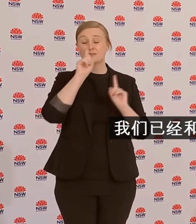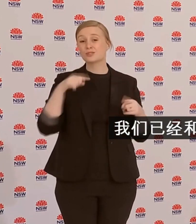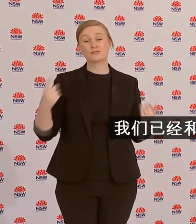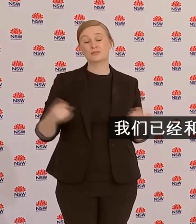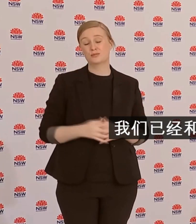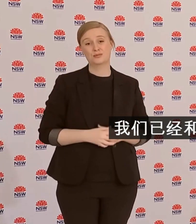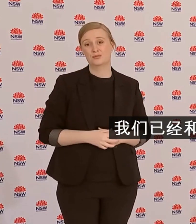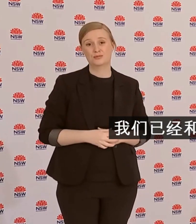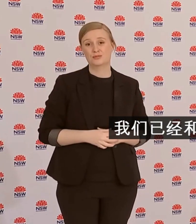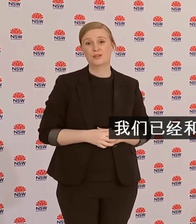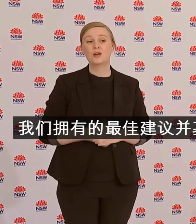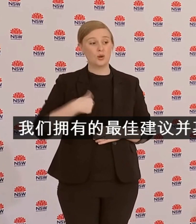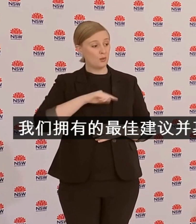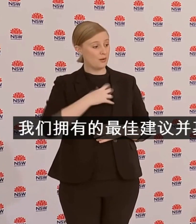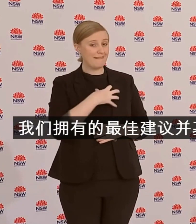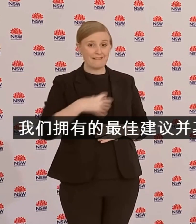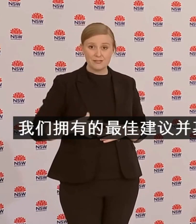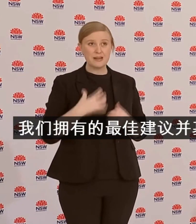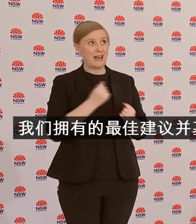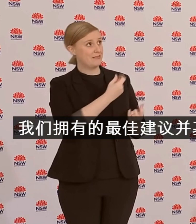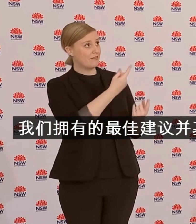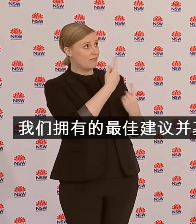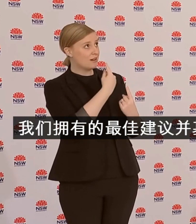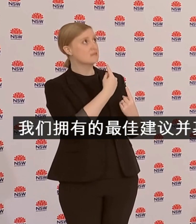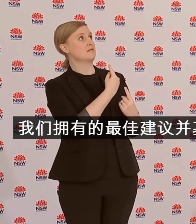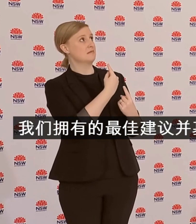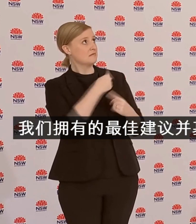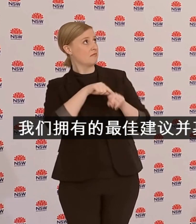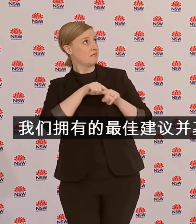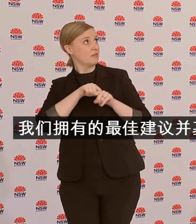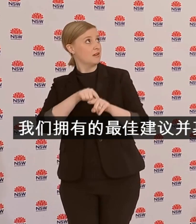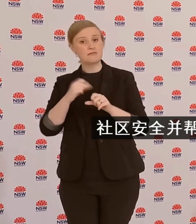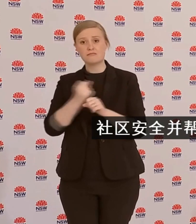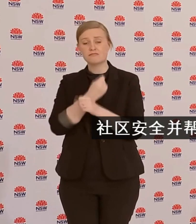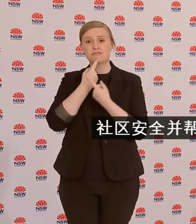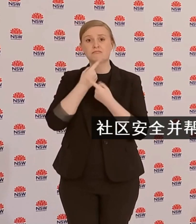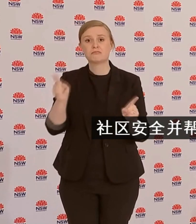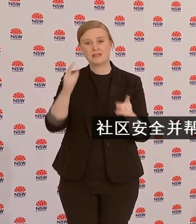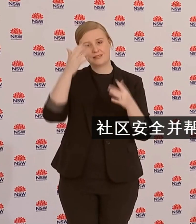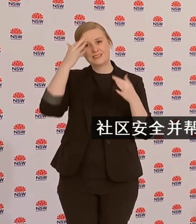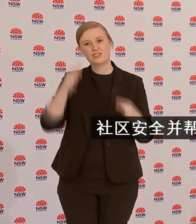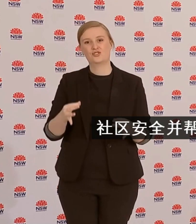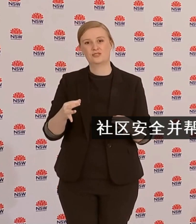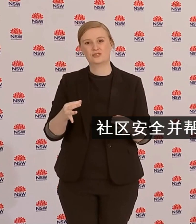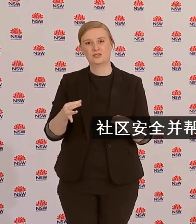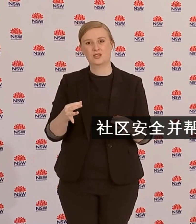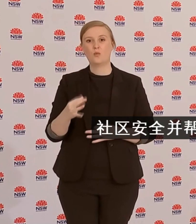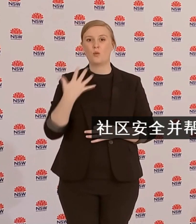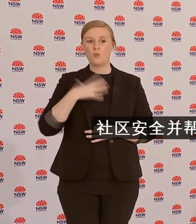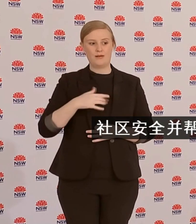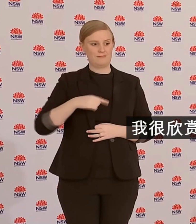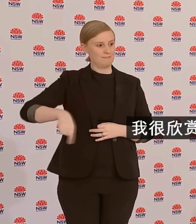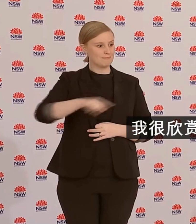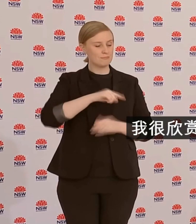and is doing what we are based on the best advice we have and based on what we know will keep our community safe and help us get through